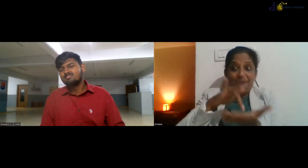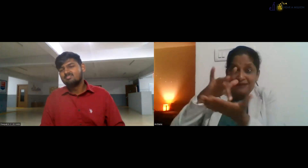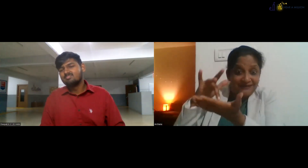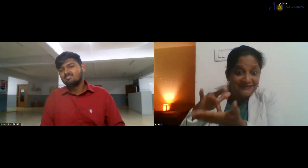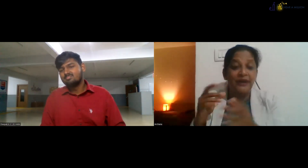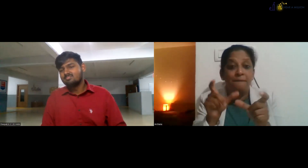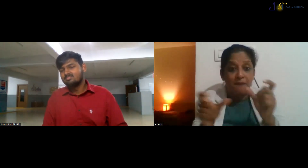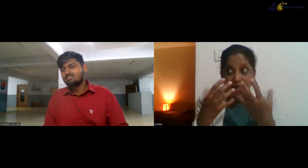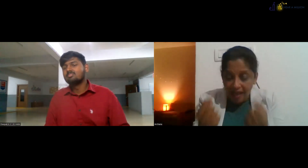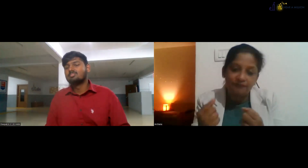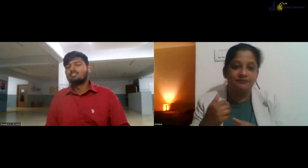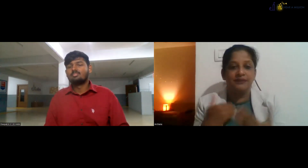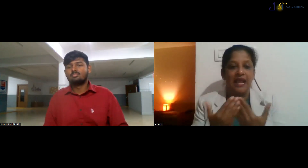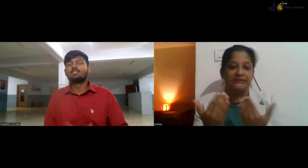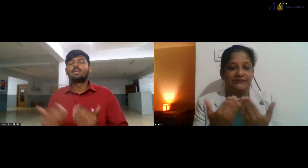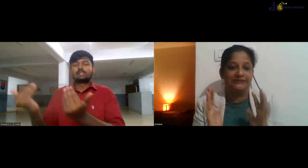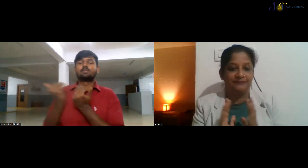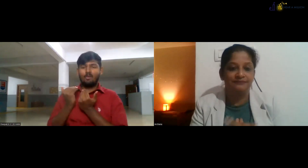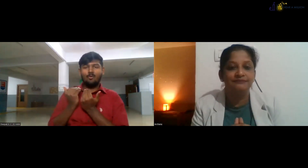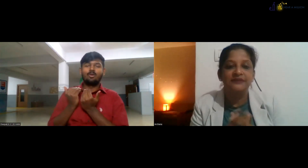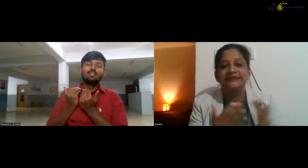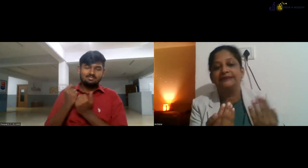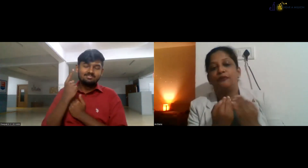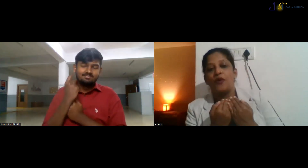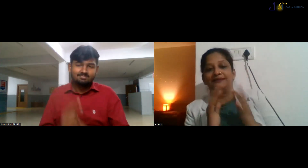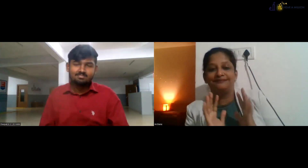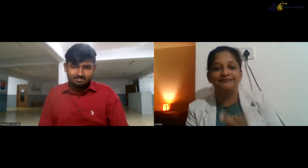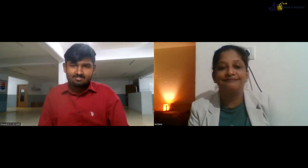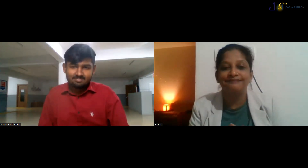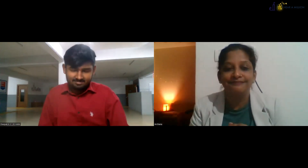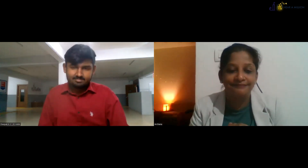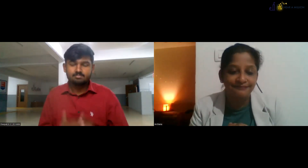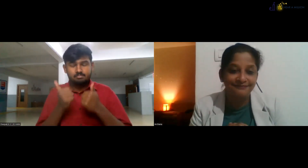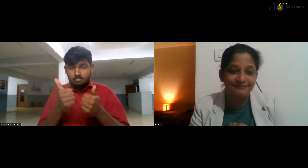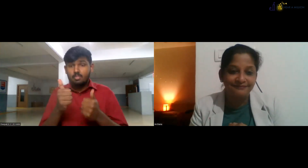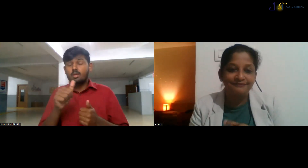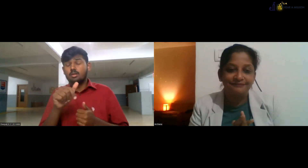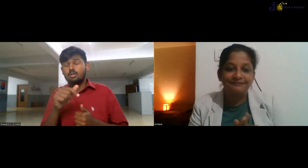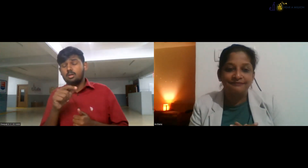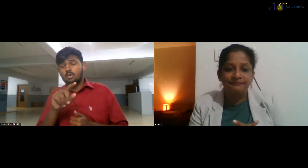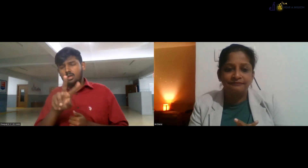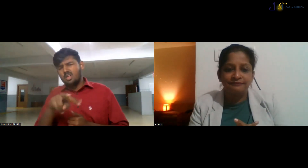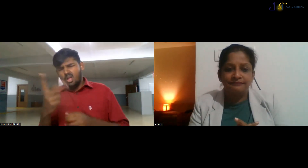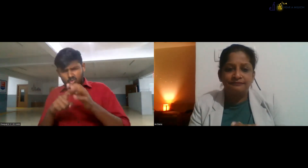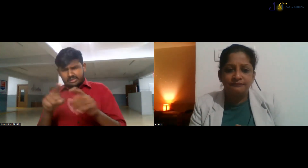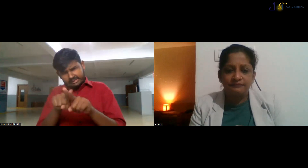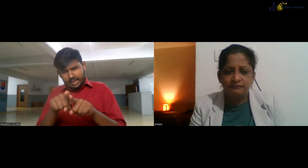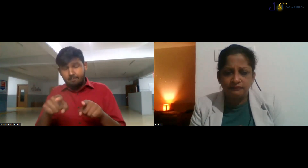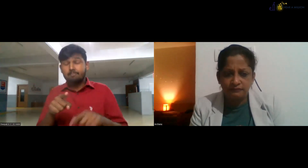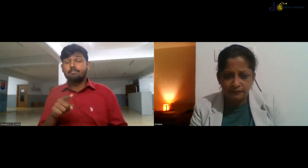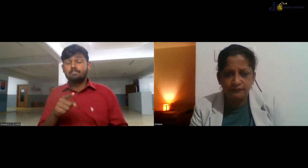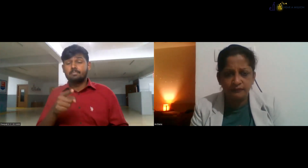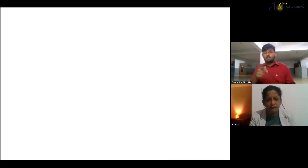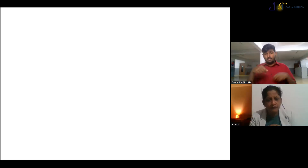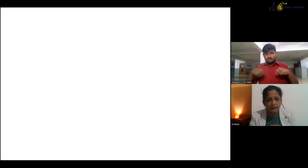someone snatch your bike, what would you do that in that situation? So yeah, if there would be other people, then you might have a support